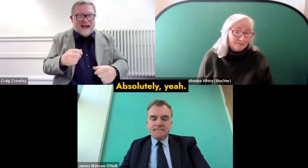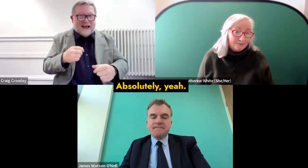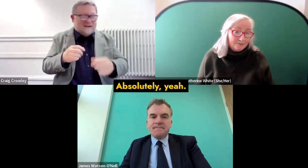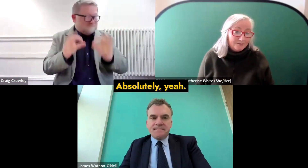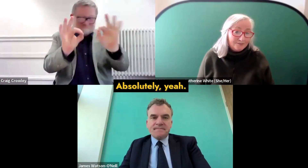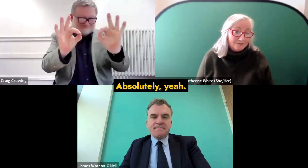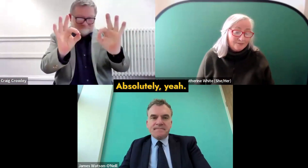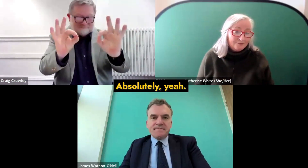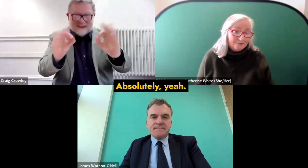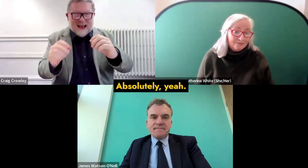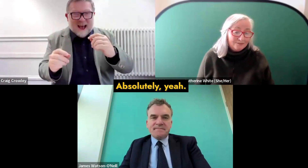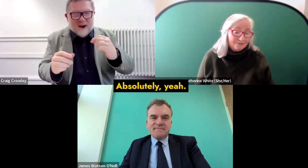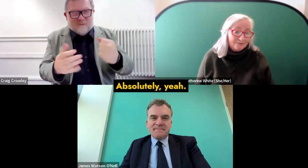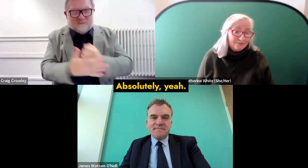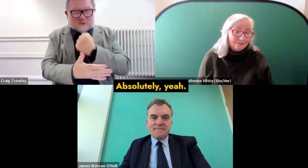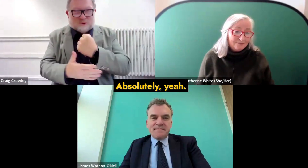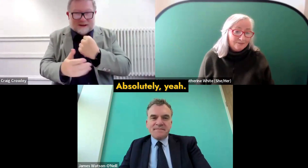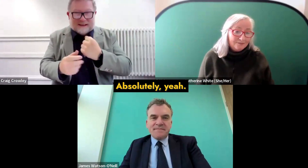Absolutely.